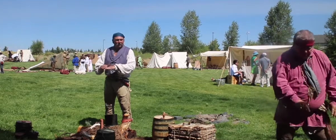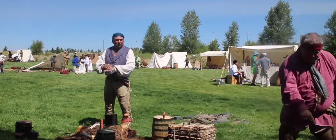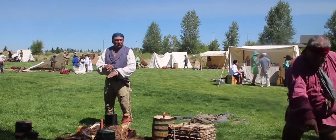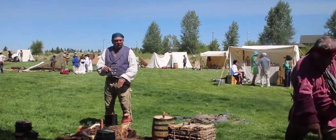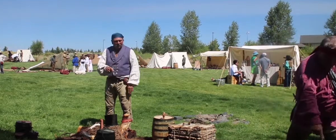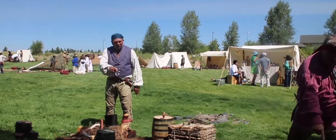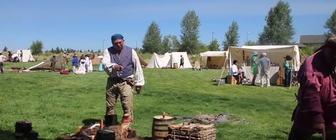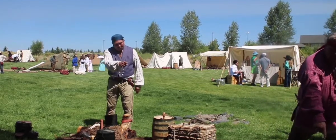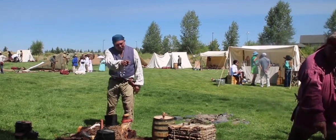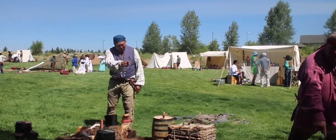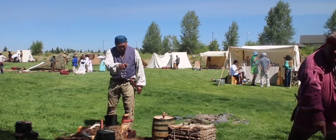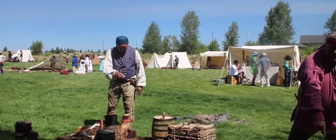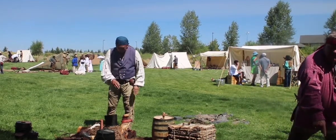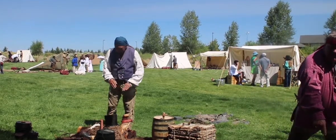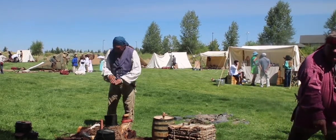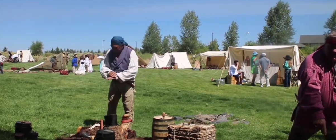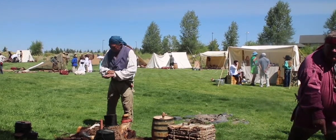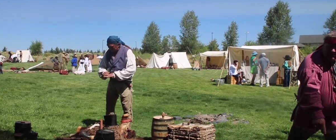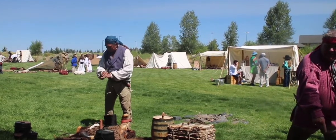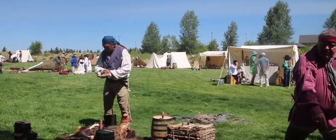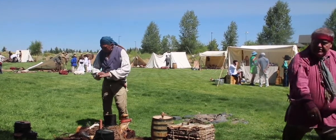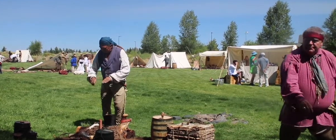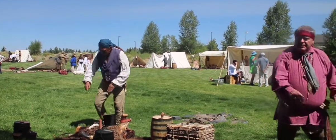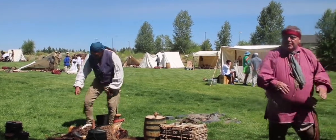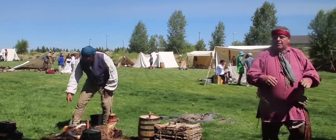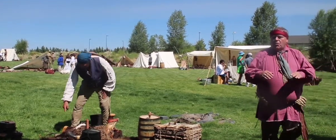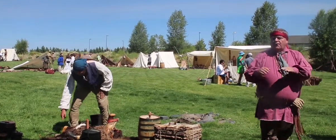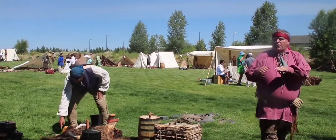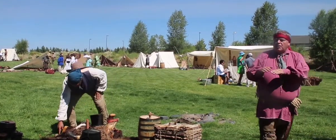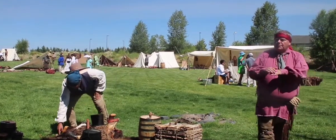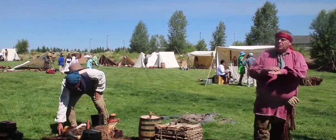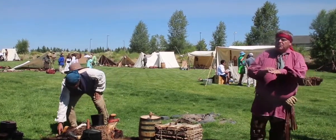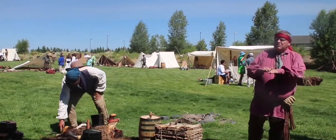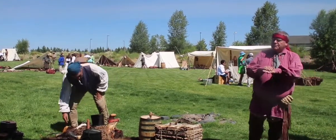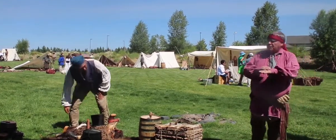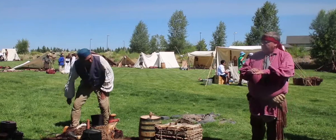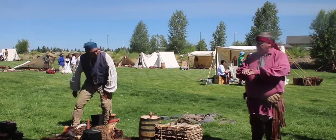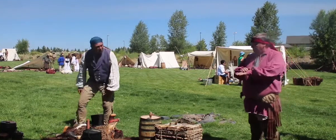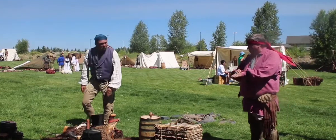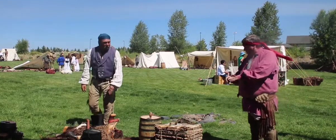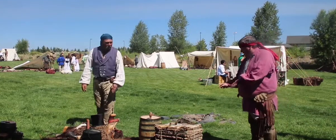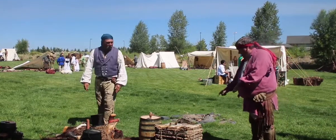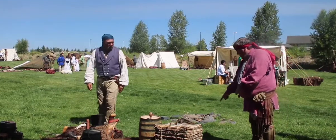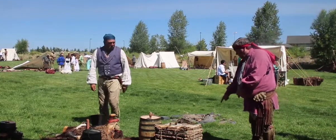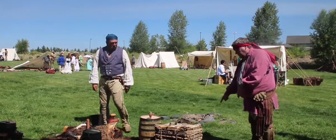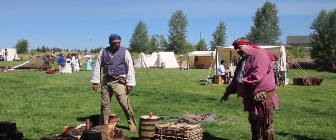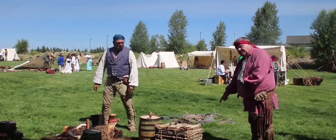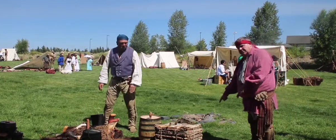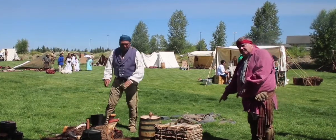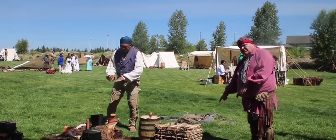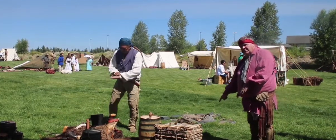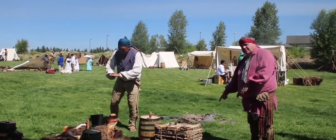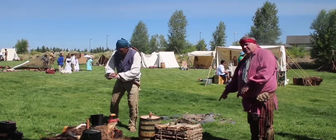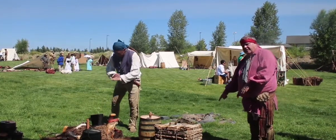then I point at something red. Okay? Or if I want to point at something green, I point at green grass. Okay?